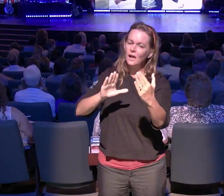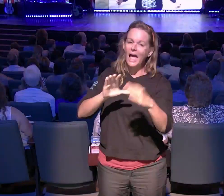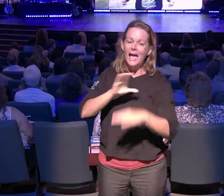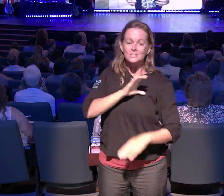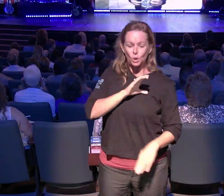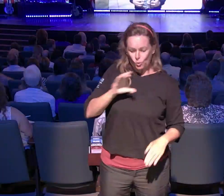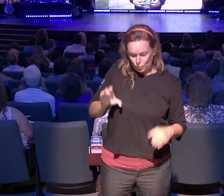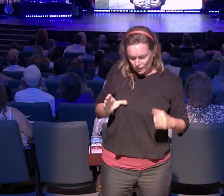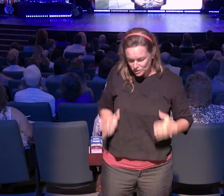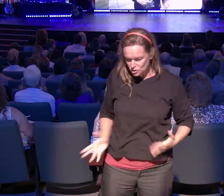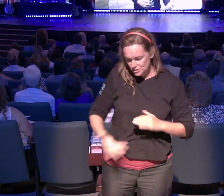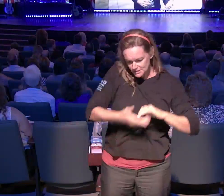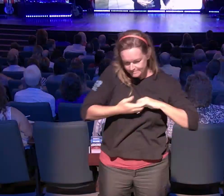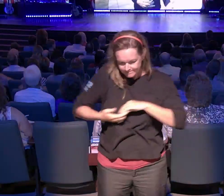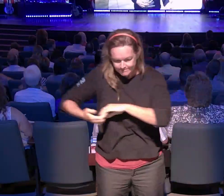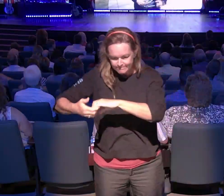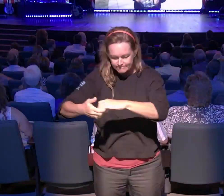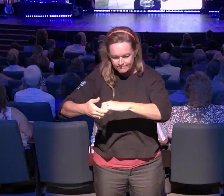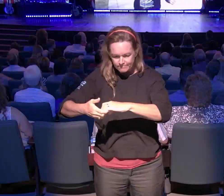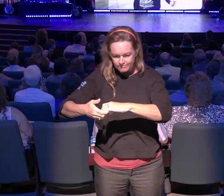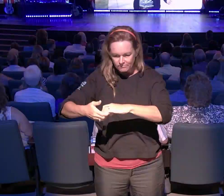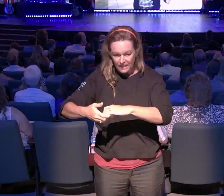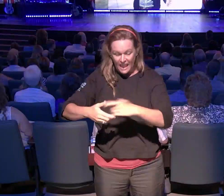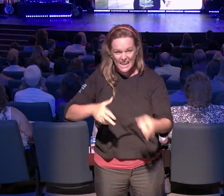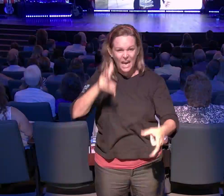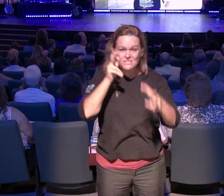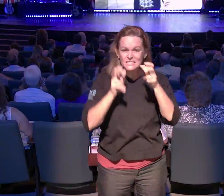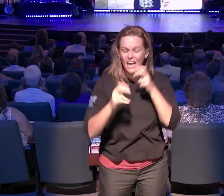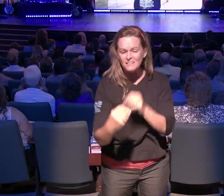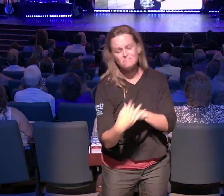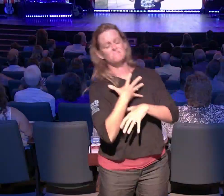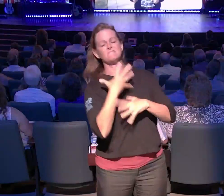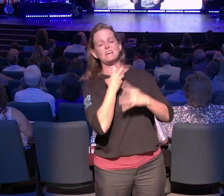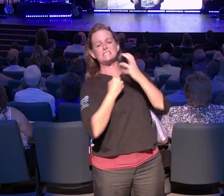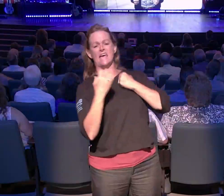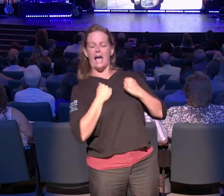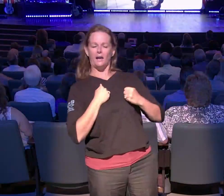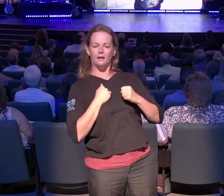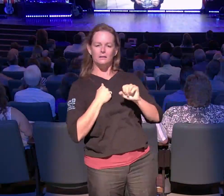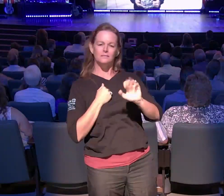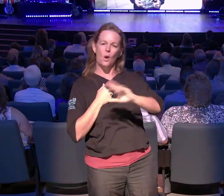church come together and not allow our enemy to divide us, but instead be